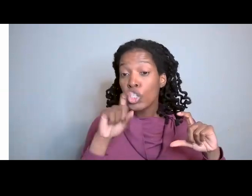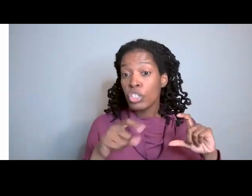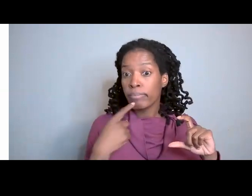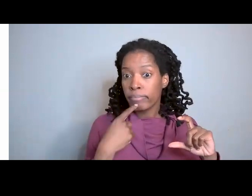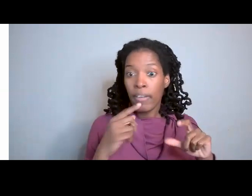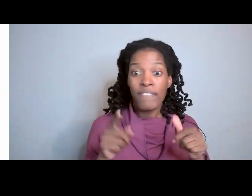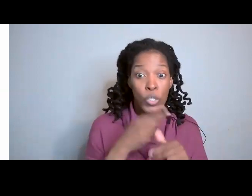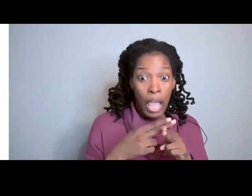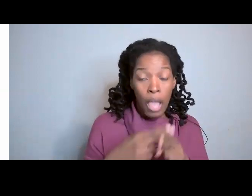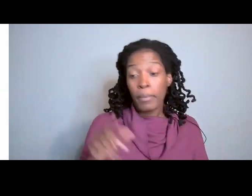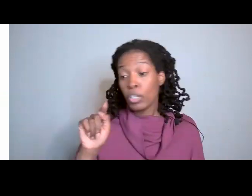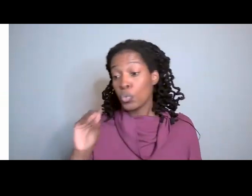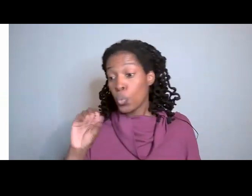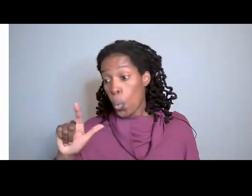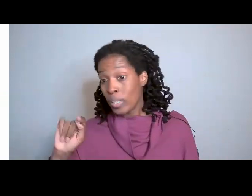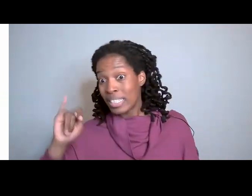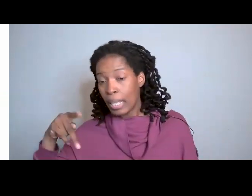Next slide, please.